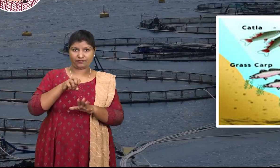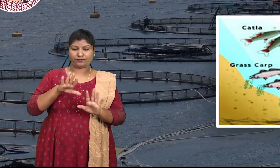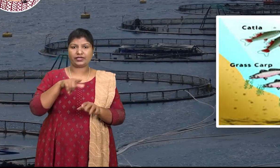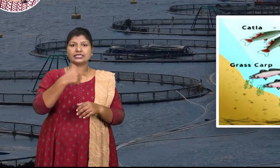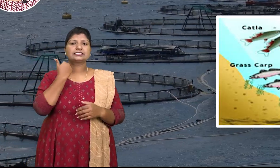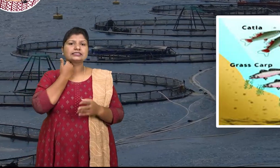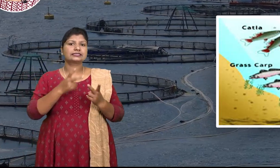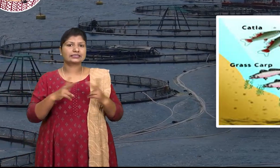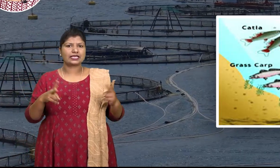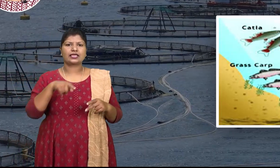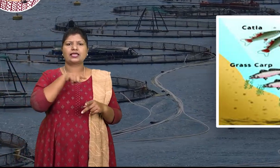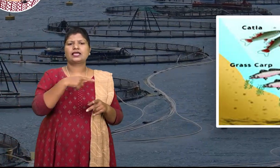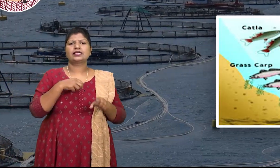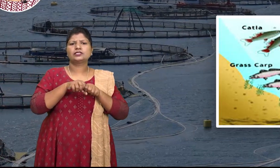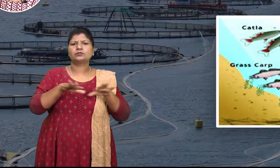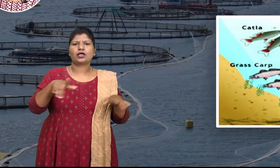not spread to others.